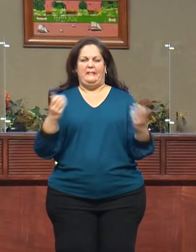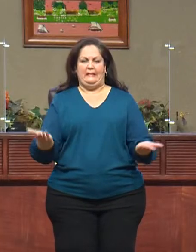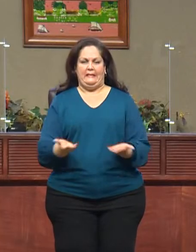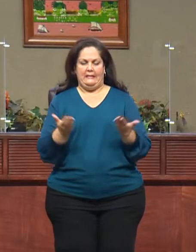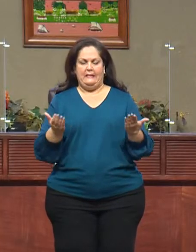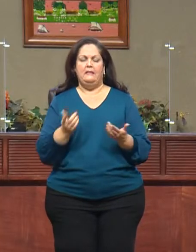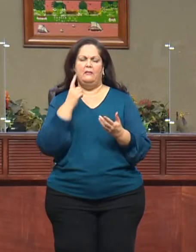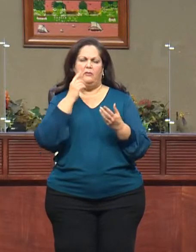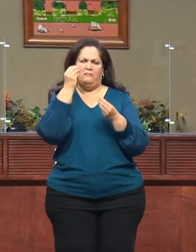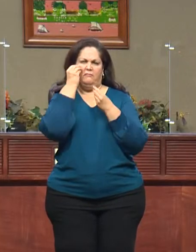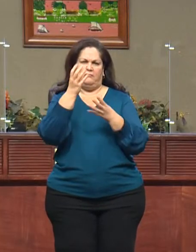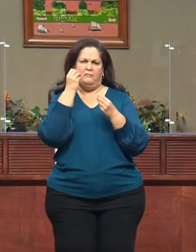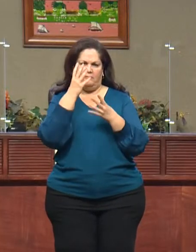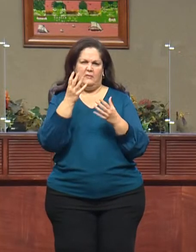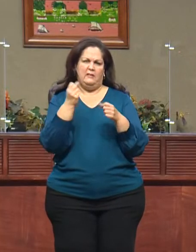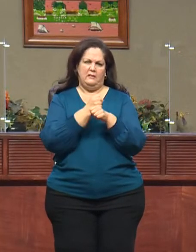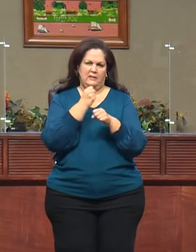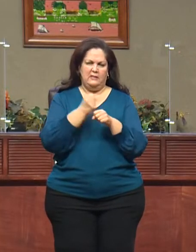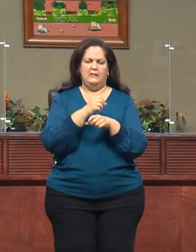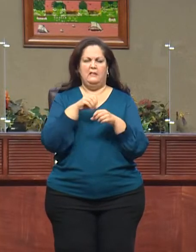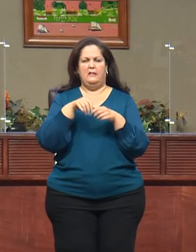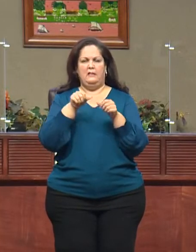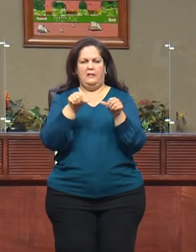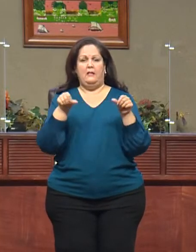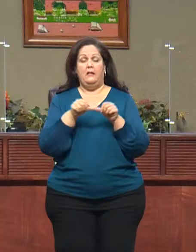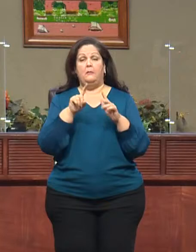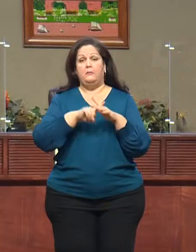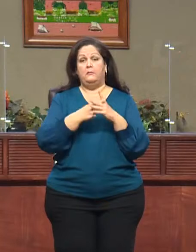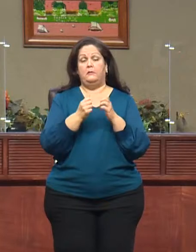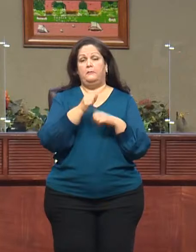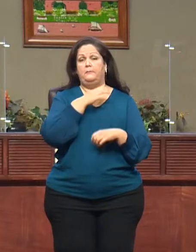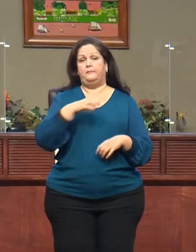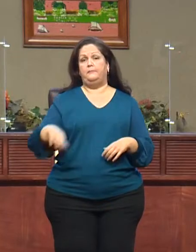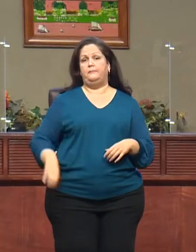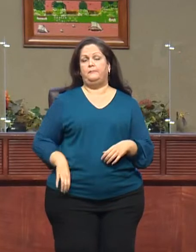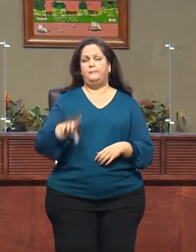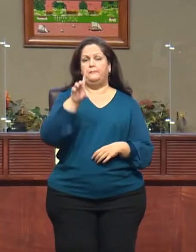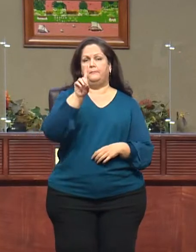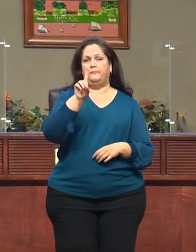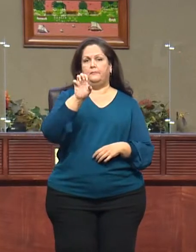as COVID-19 trending in our area. We begin with Mayor Demings. Mayor.